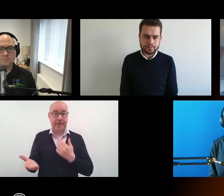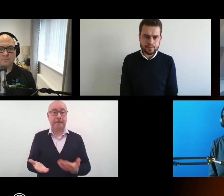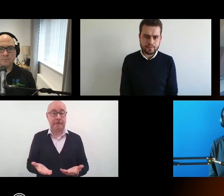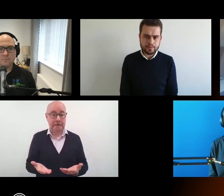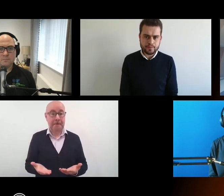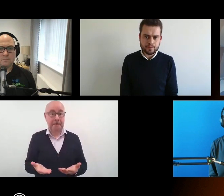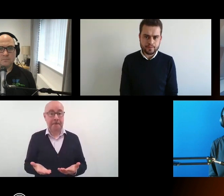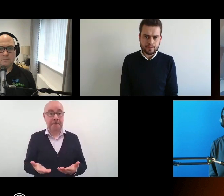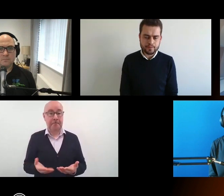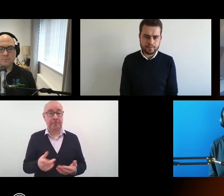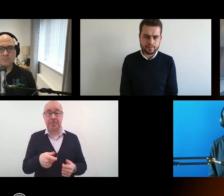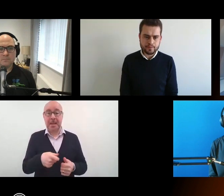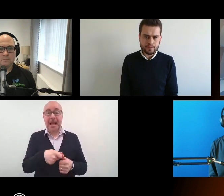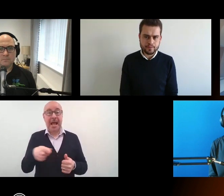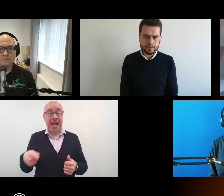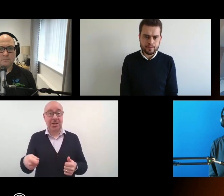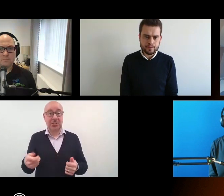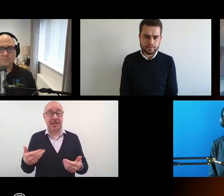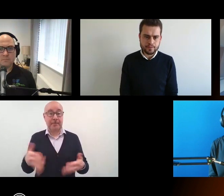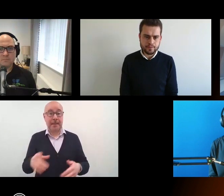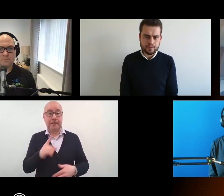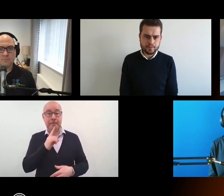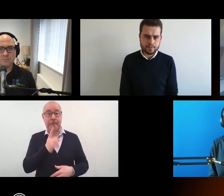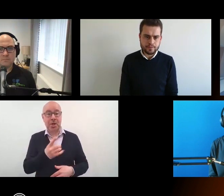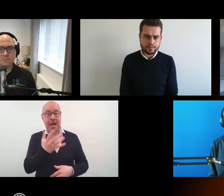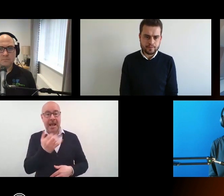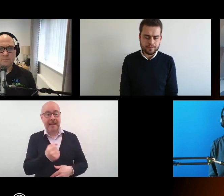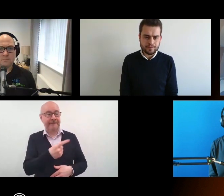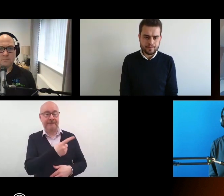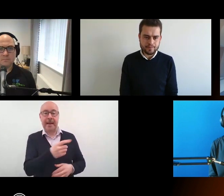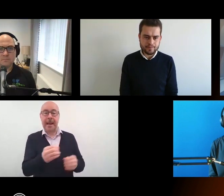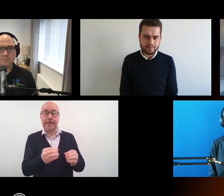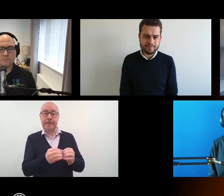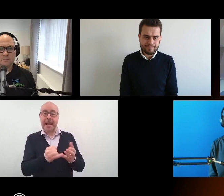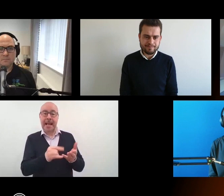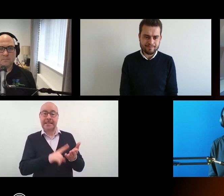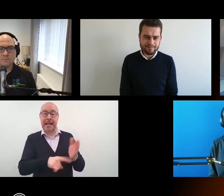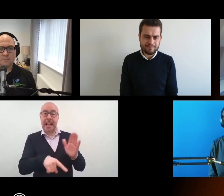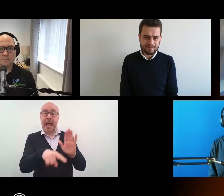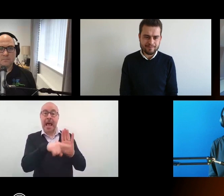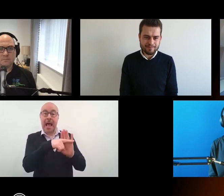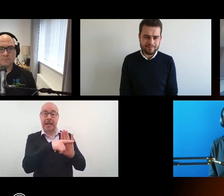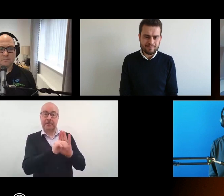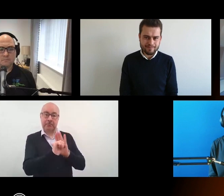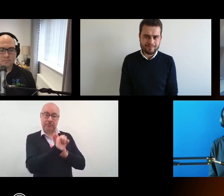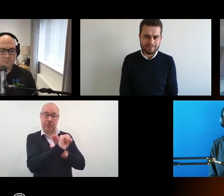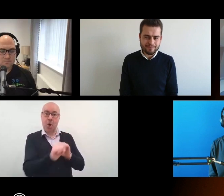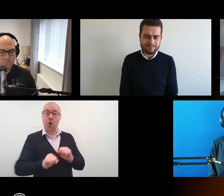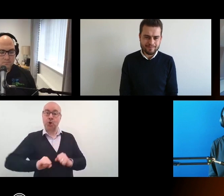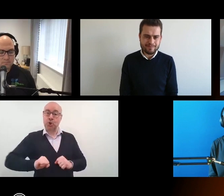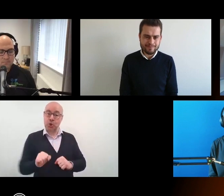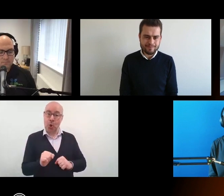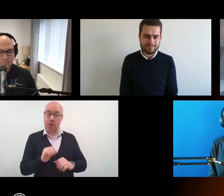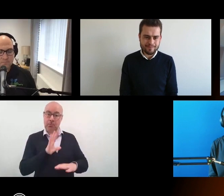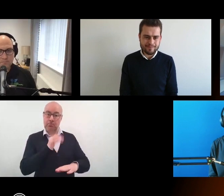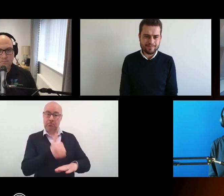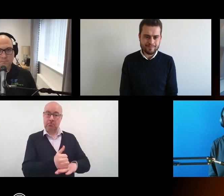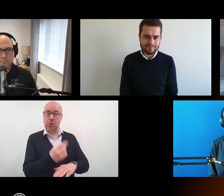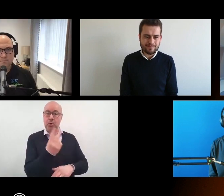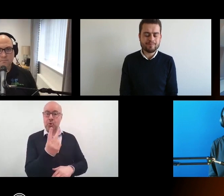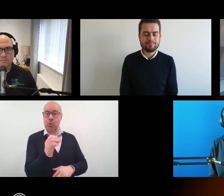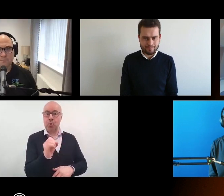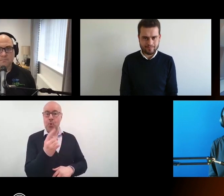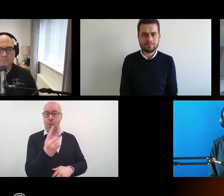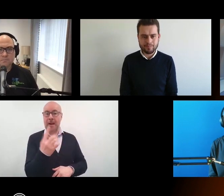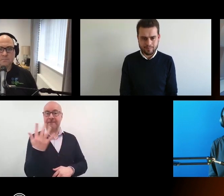There is, as Ashley mentioned, in Scotland, we have the BSL Act, which has been in place since 2015 in Scotland.